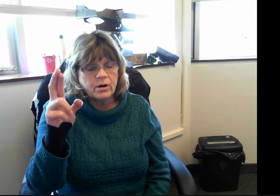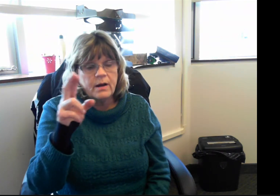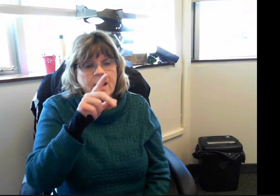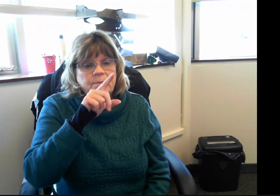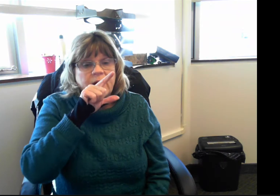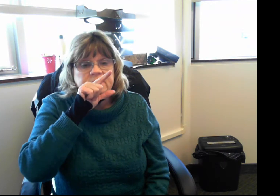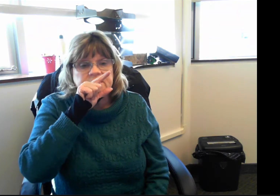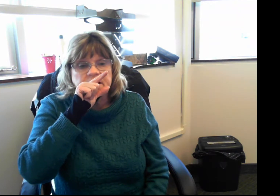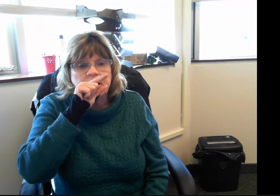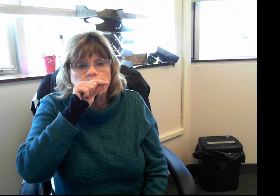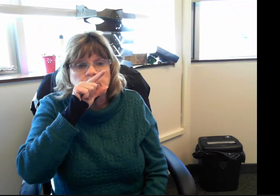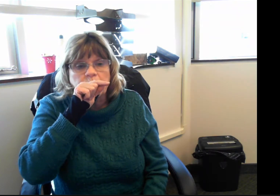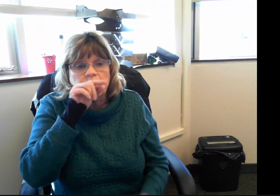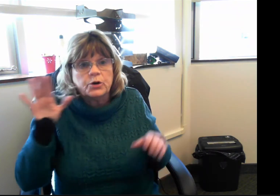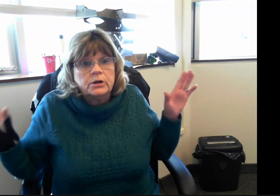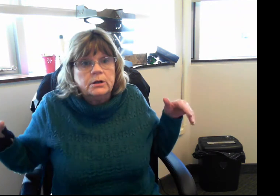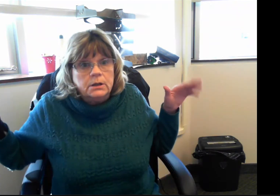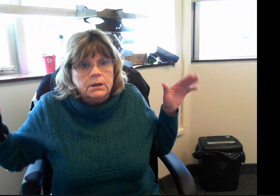or I might say a bird